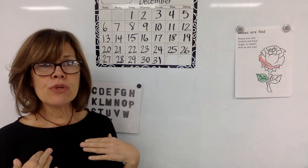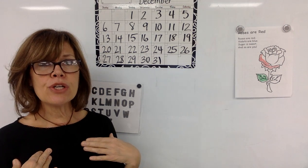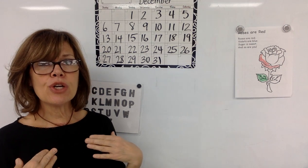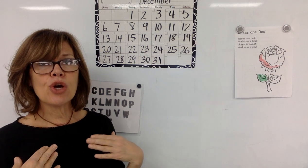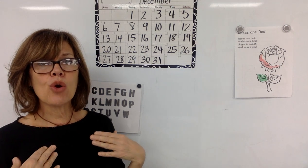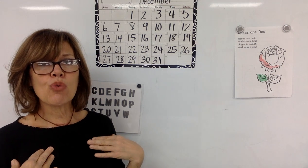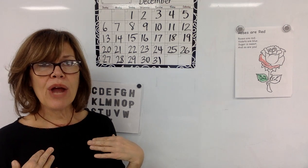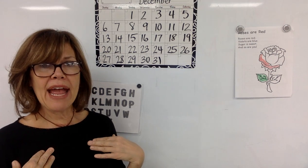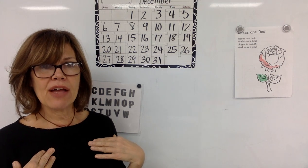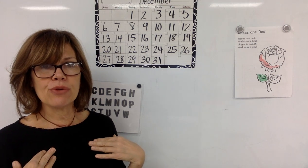Found, round.